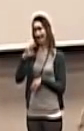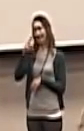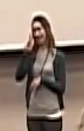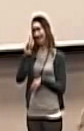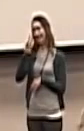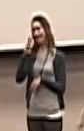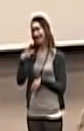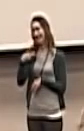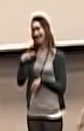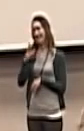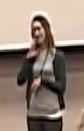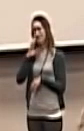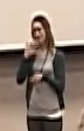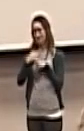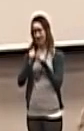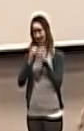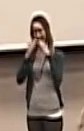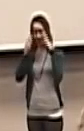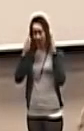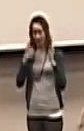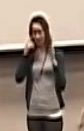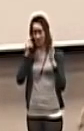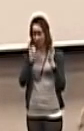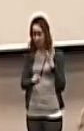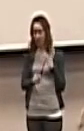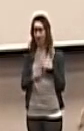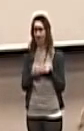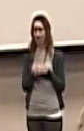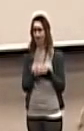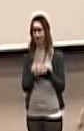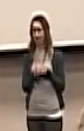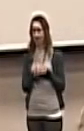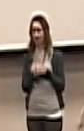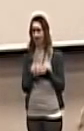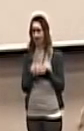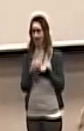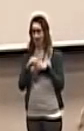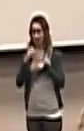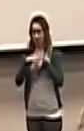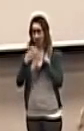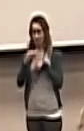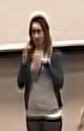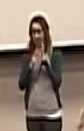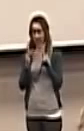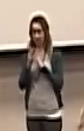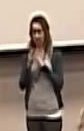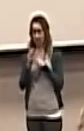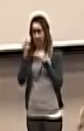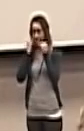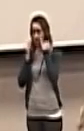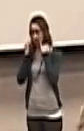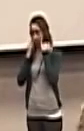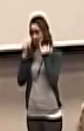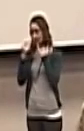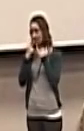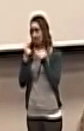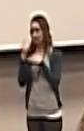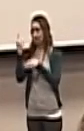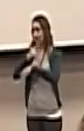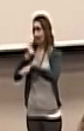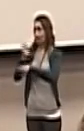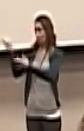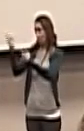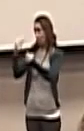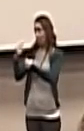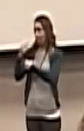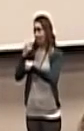the indestructible kingdom that would come in the time of Jesus. And through Jeremiah, the text says, days are coming,